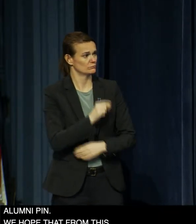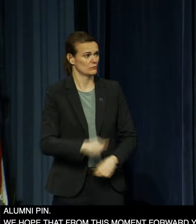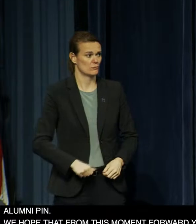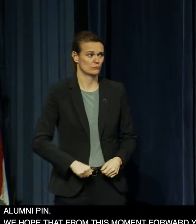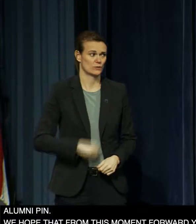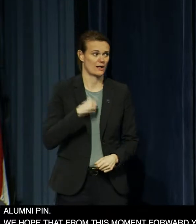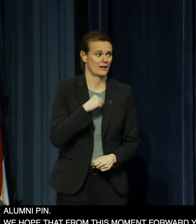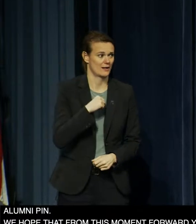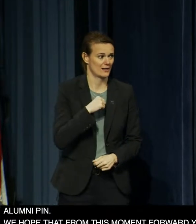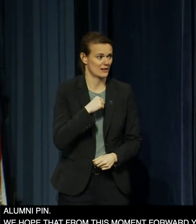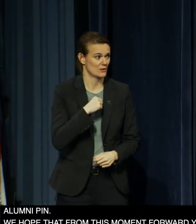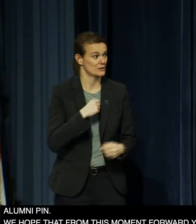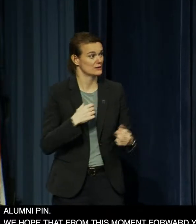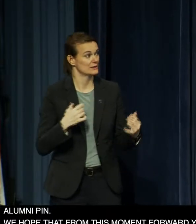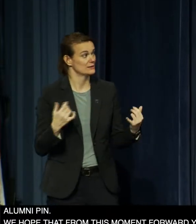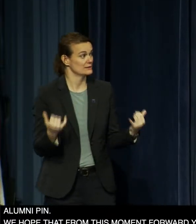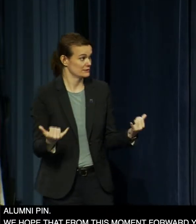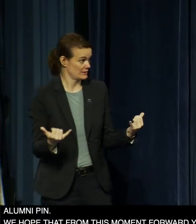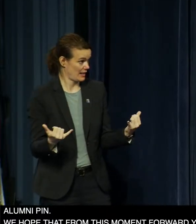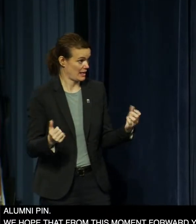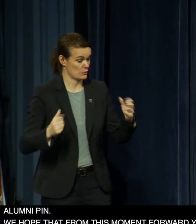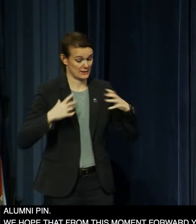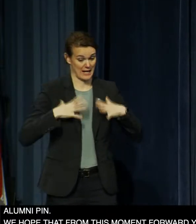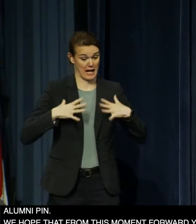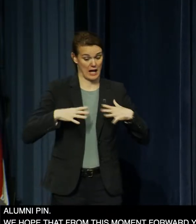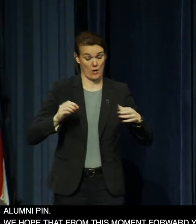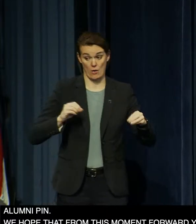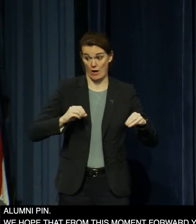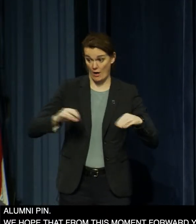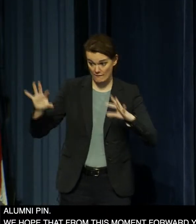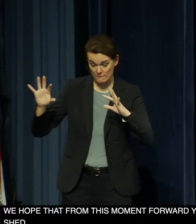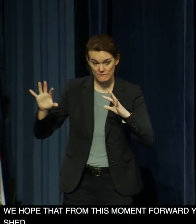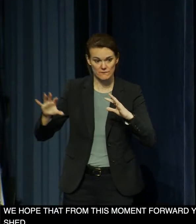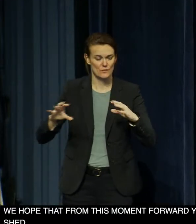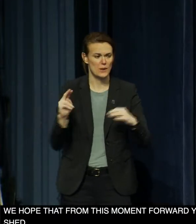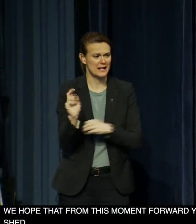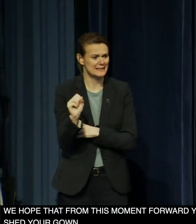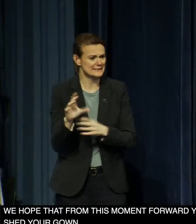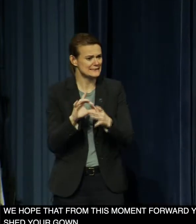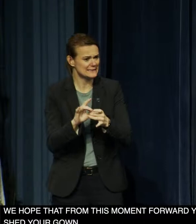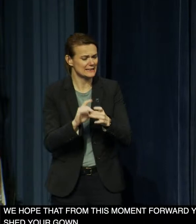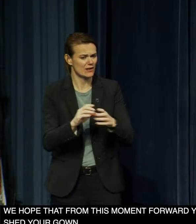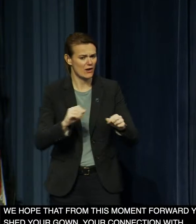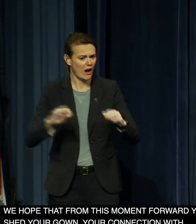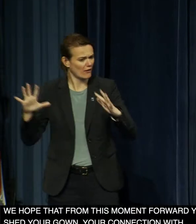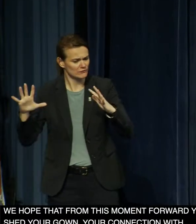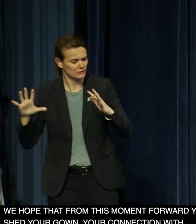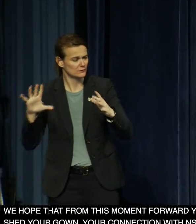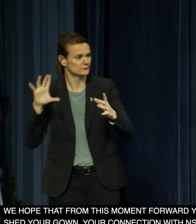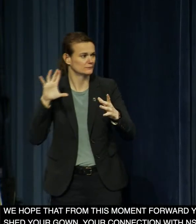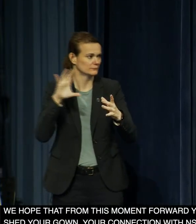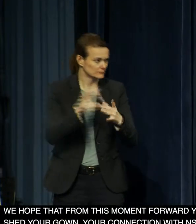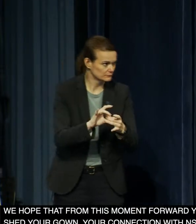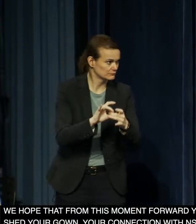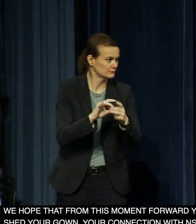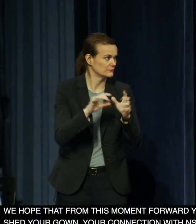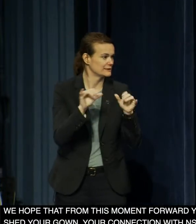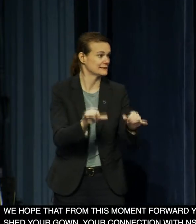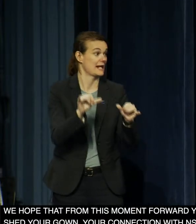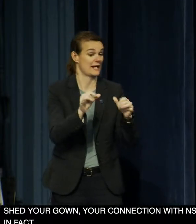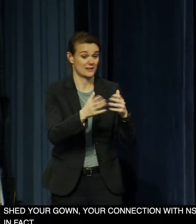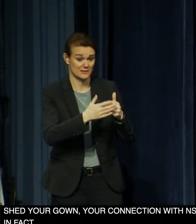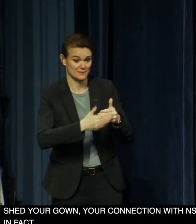proudly, because today, when you shed your gown, your connection with NSCC does not end. In fact, it's just